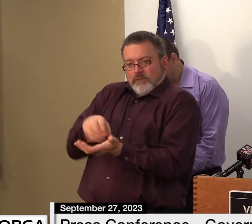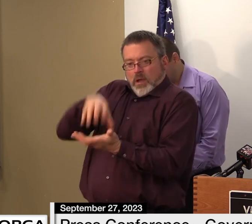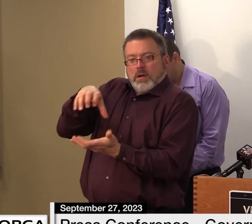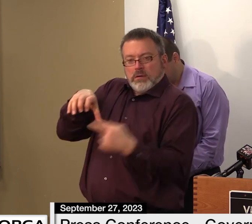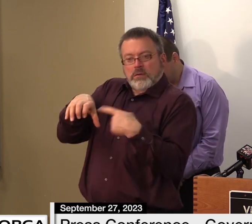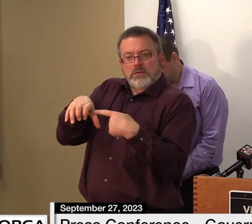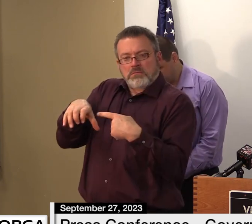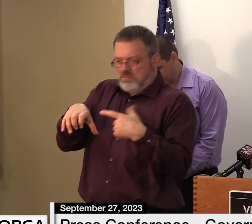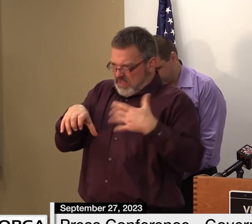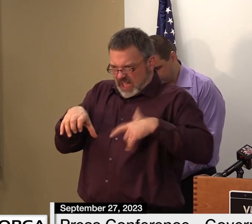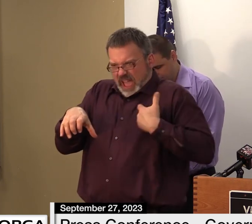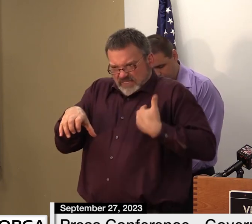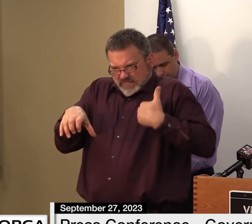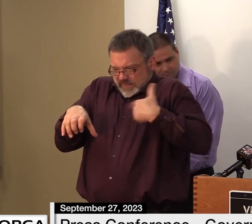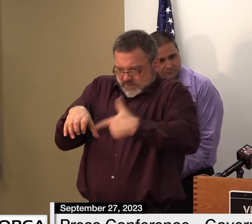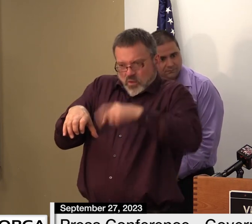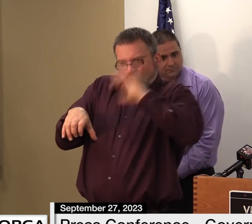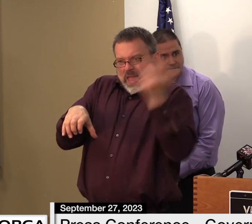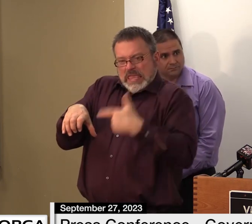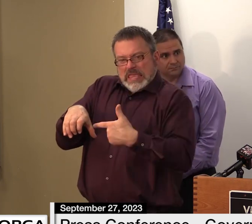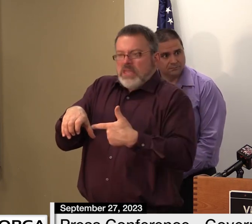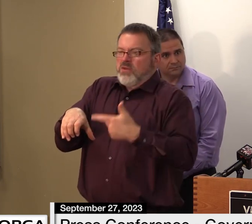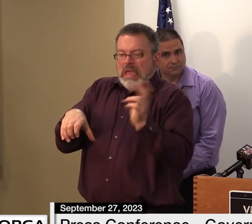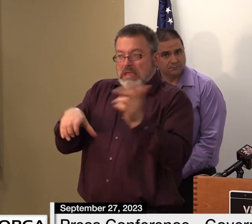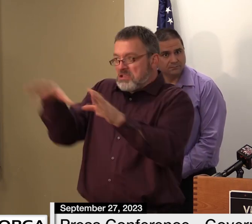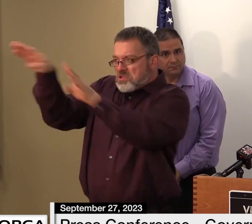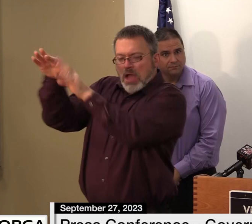and available for us to continue our operations.